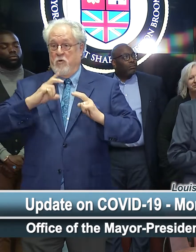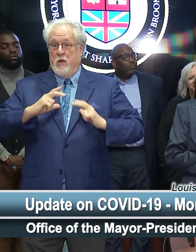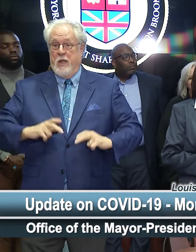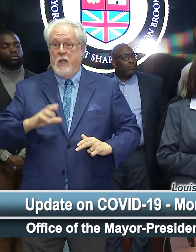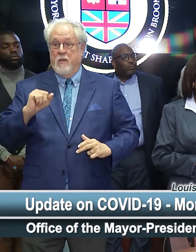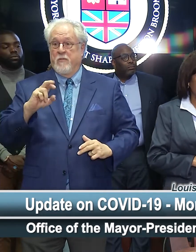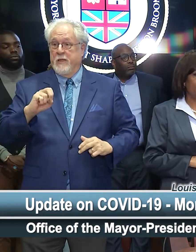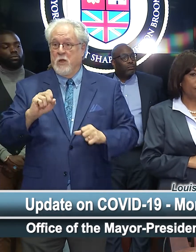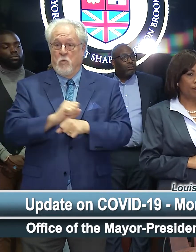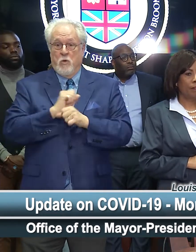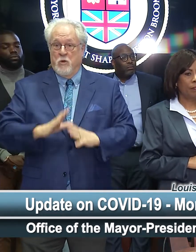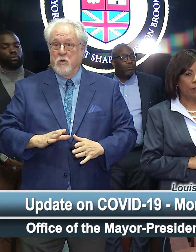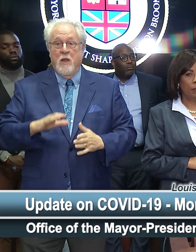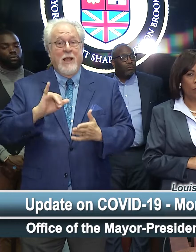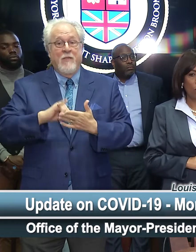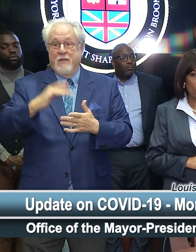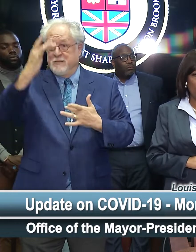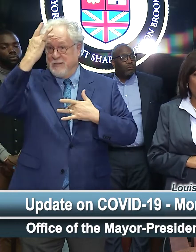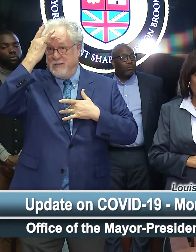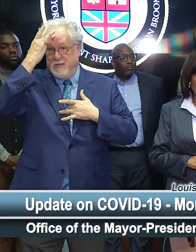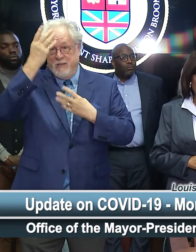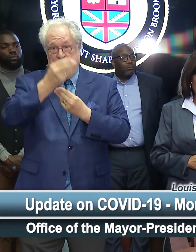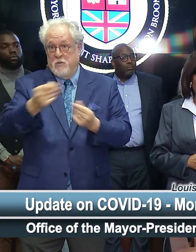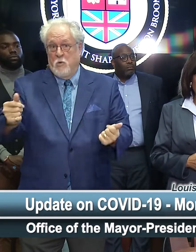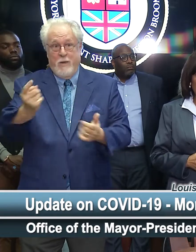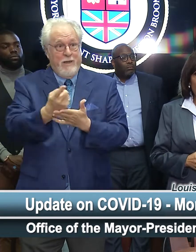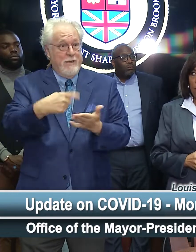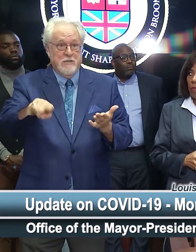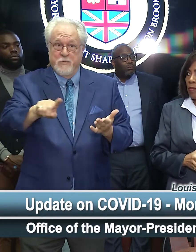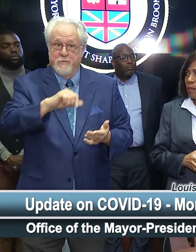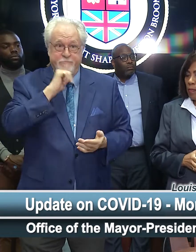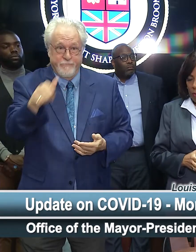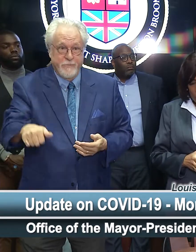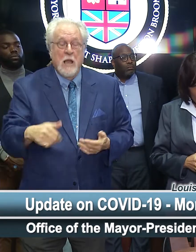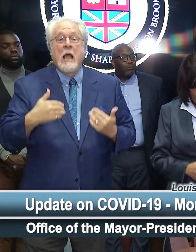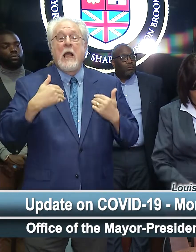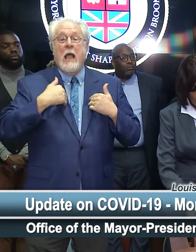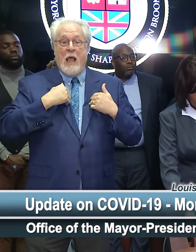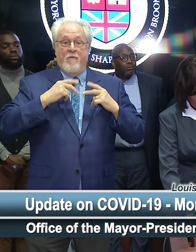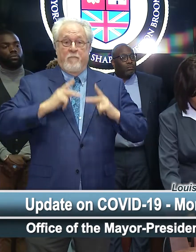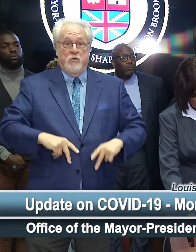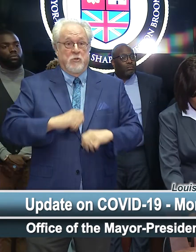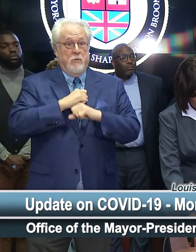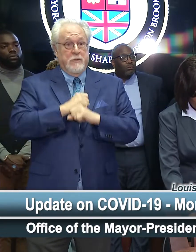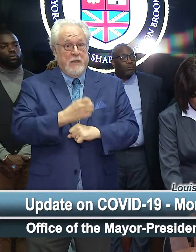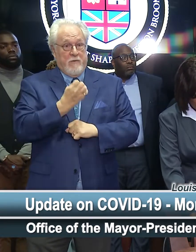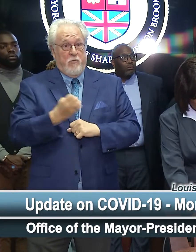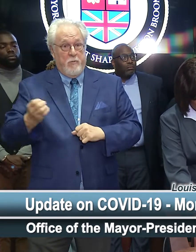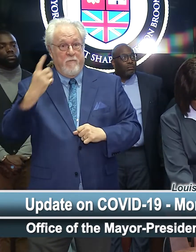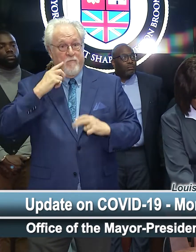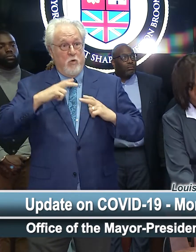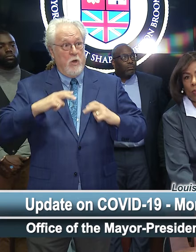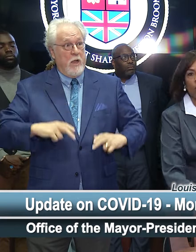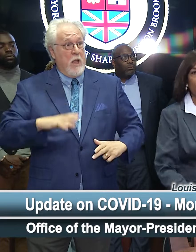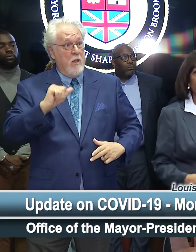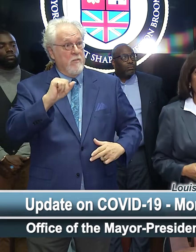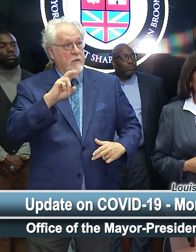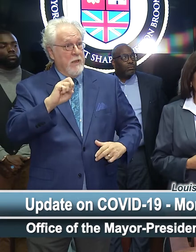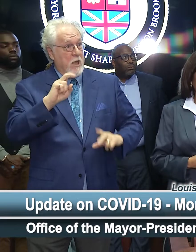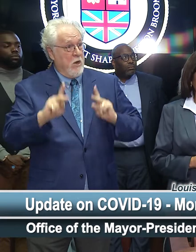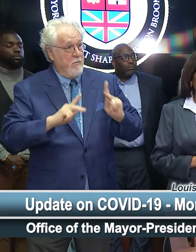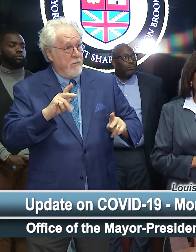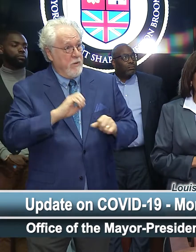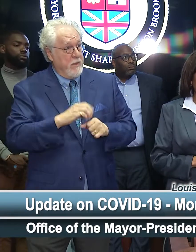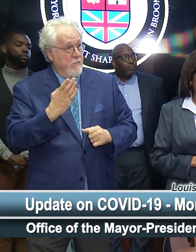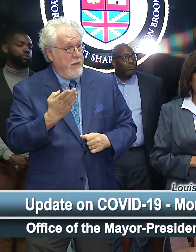this disease is not going away next week. And so while we have personal protective equipment for our healthcare community in Baton Rouge